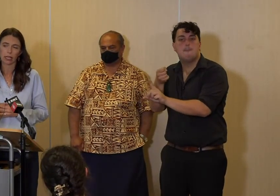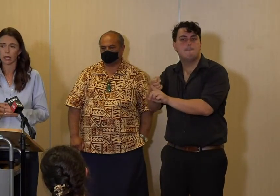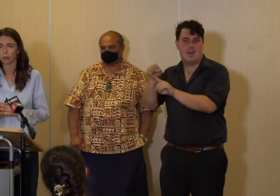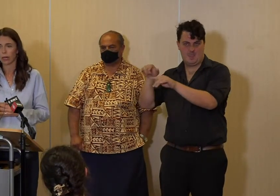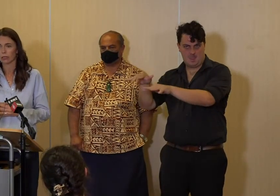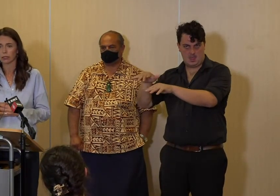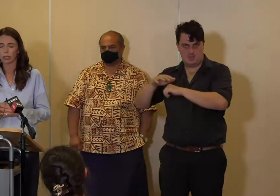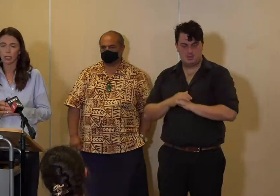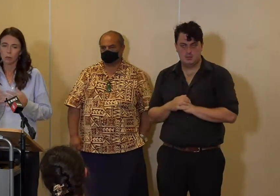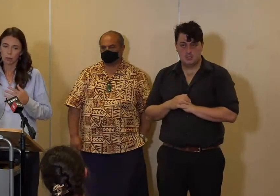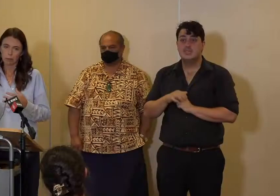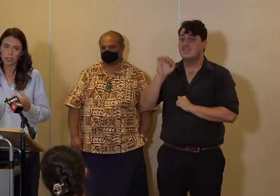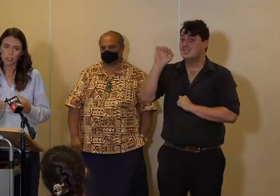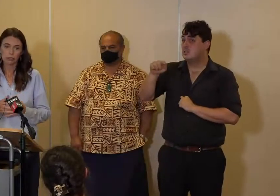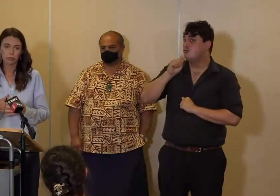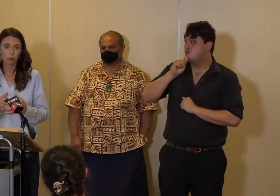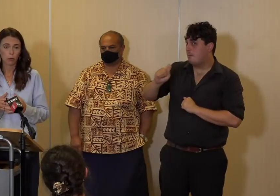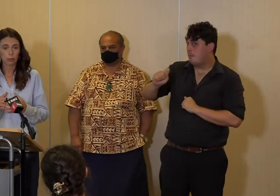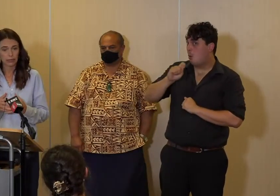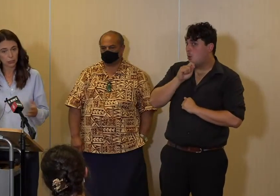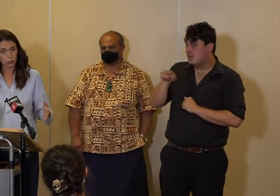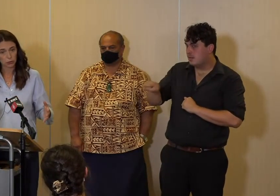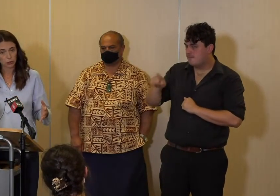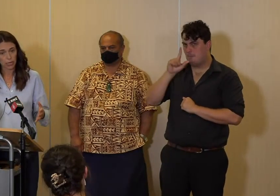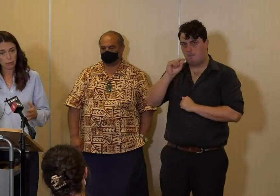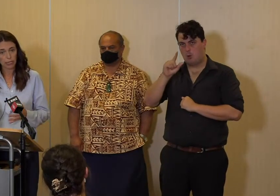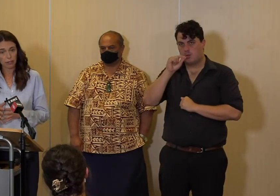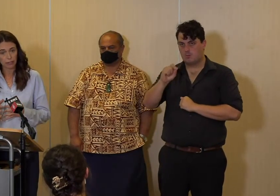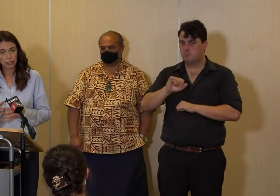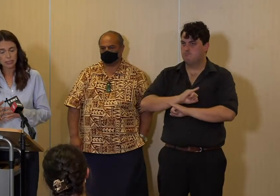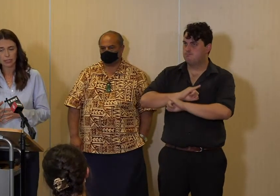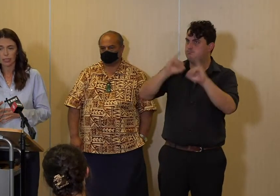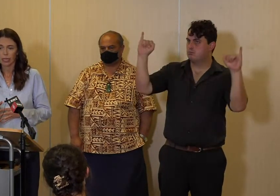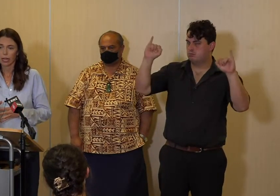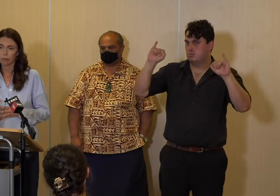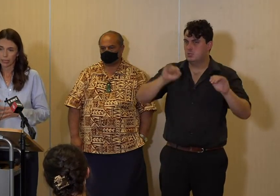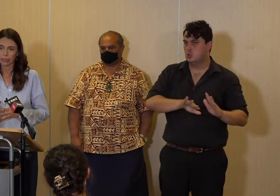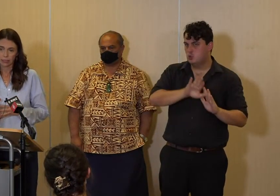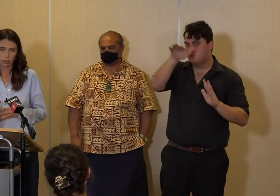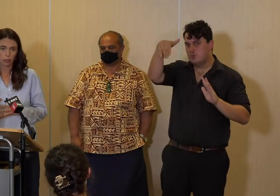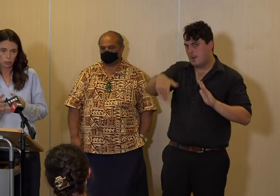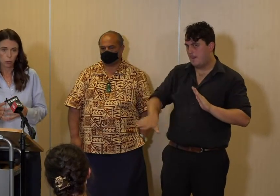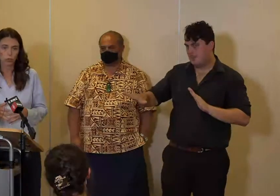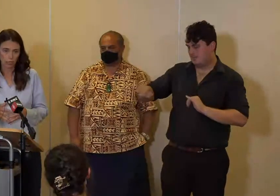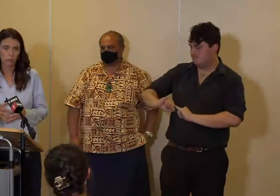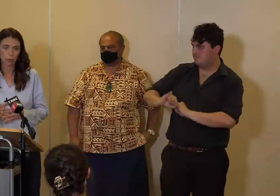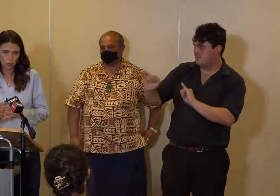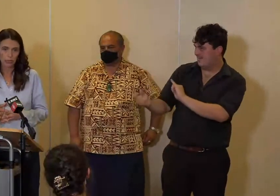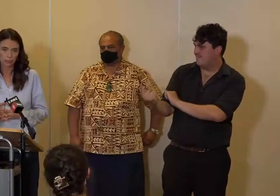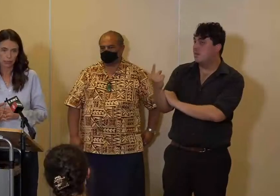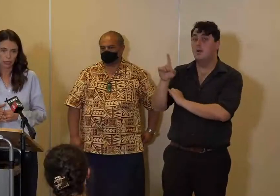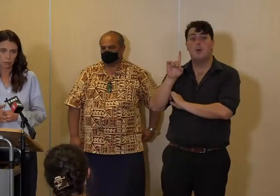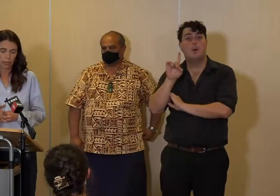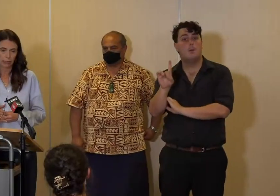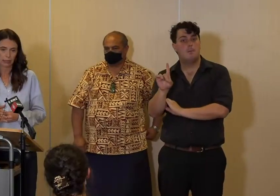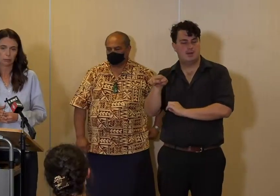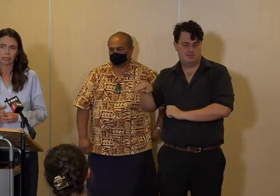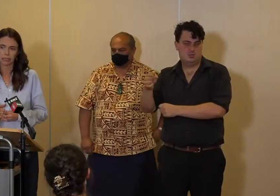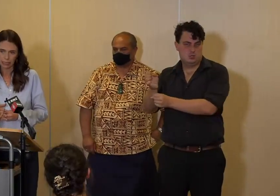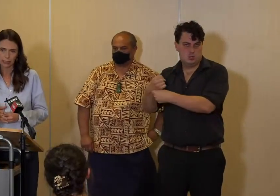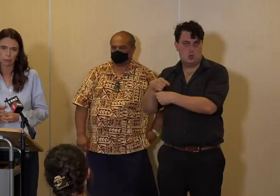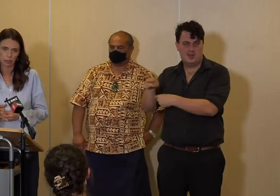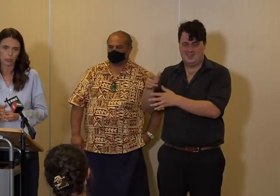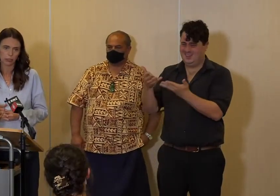reporting around preparation for potential tsunami events, but it does look, of course, like the most heavily